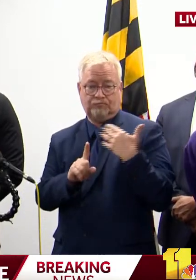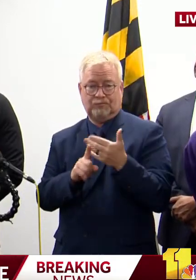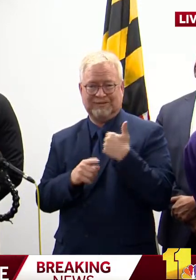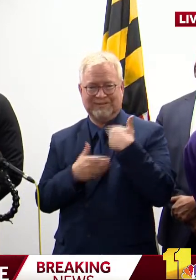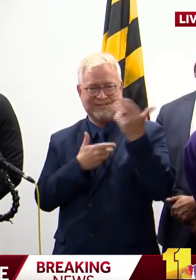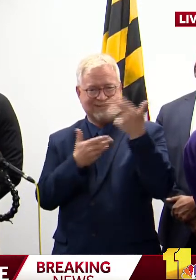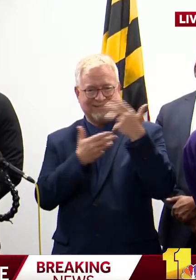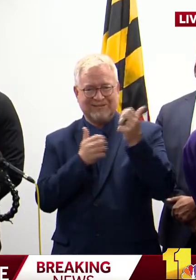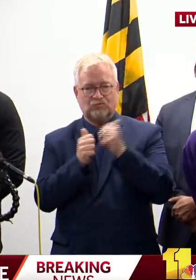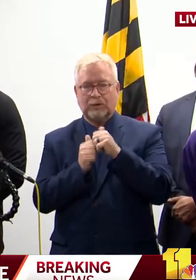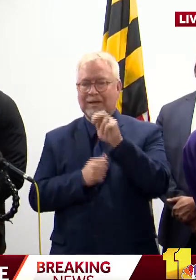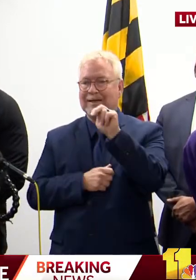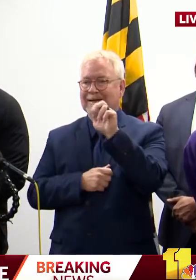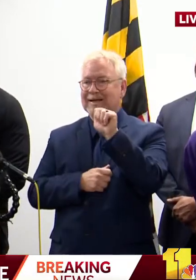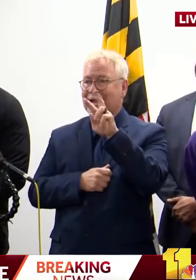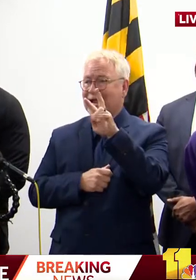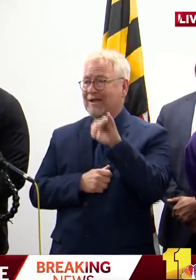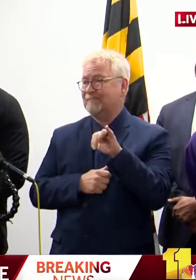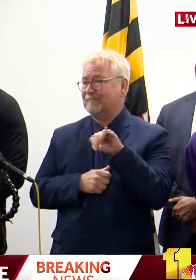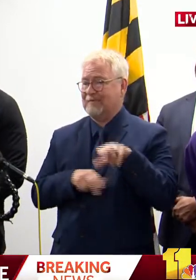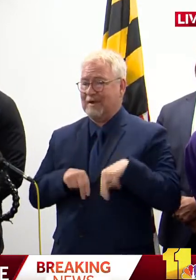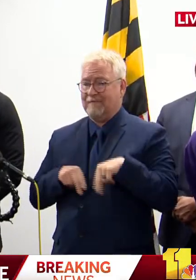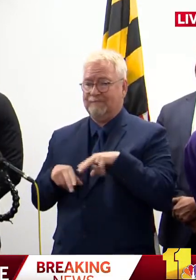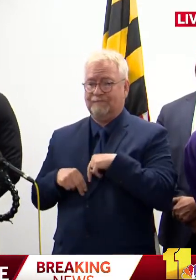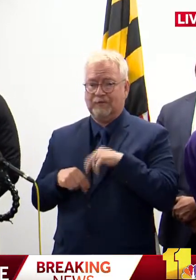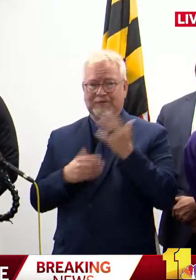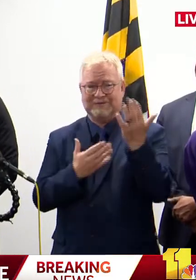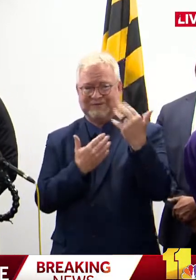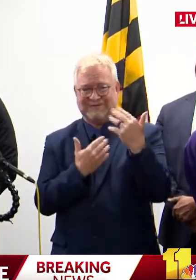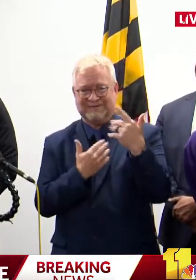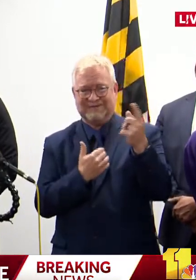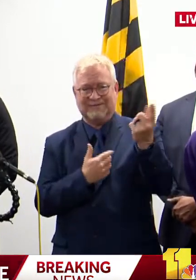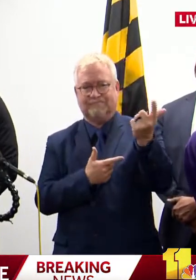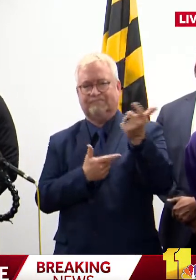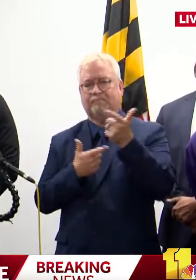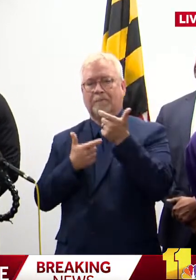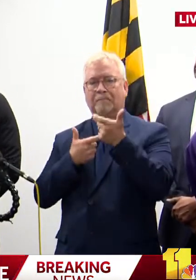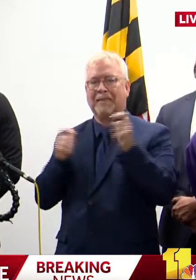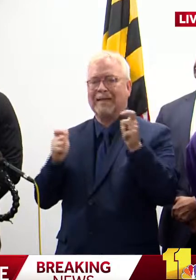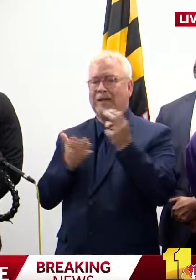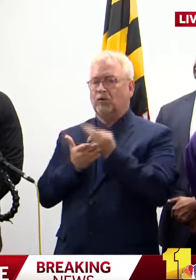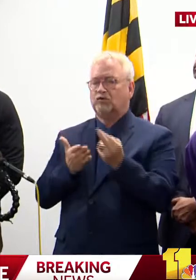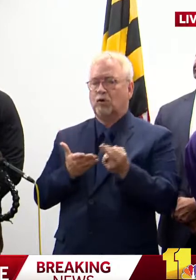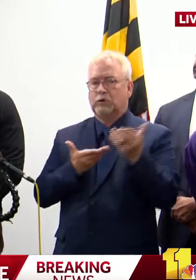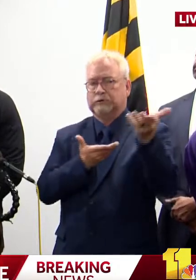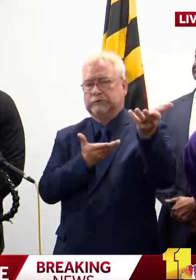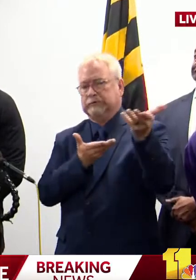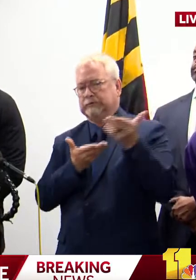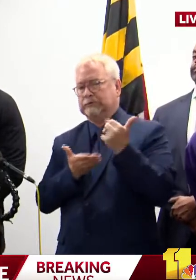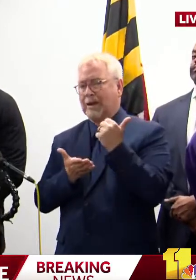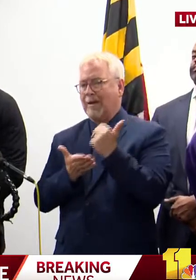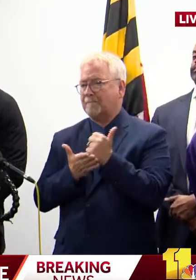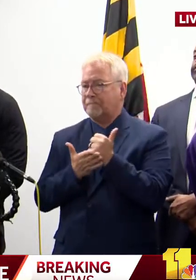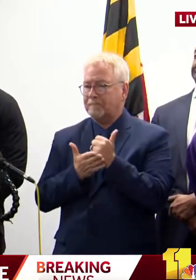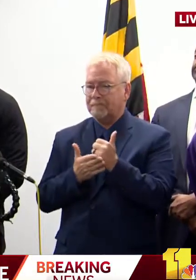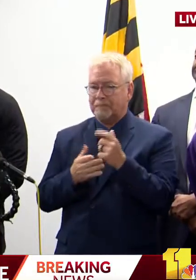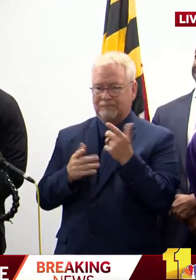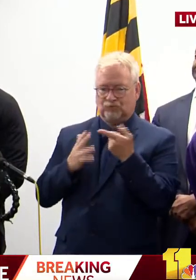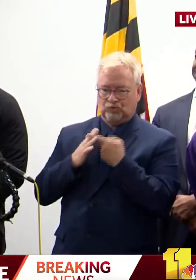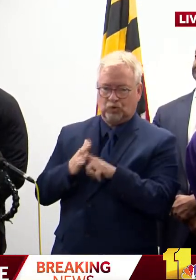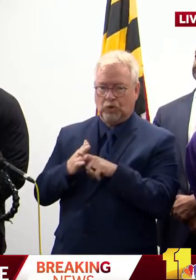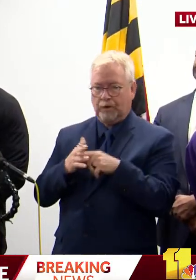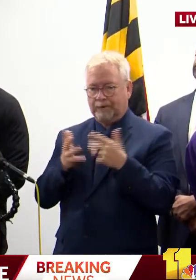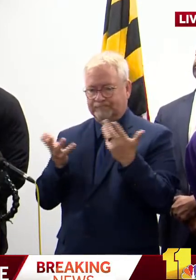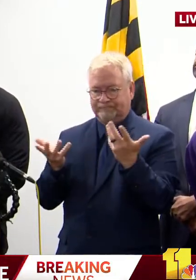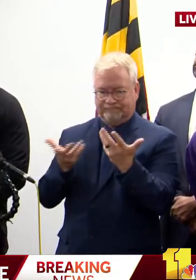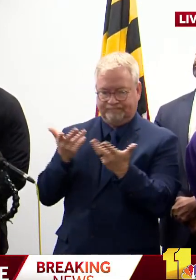the Navy to mobilize major resources all around to be able to make sure that we are getting things moving, and this has happened